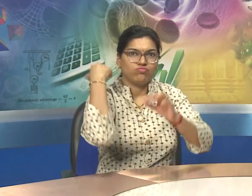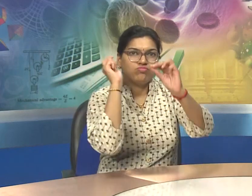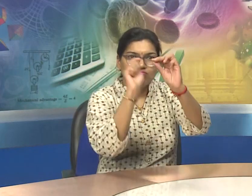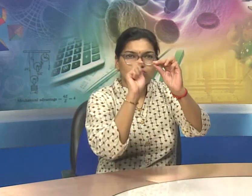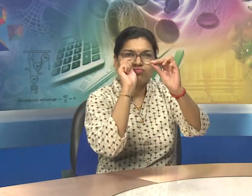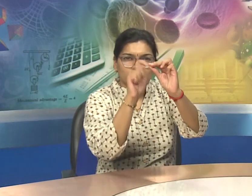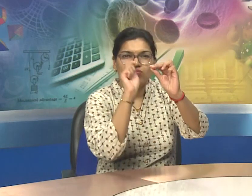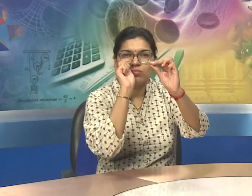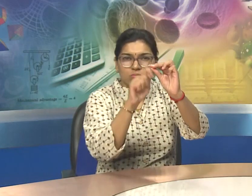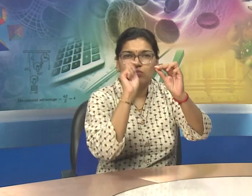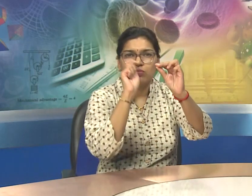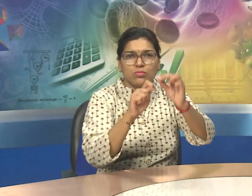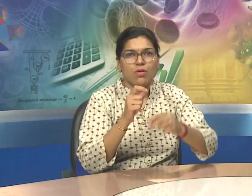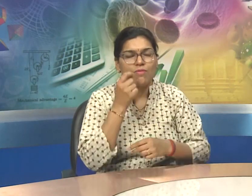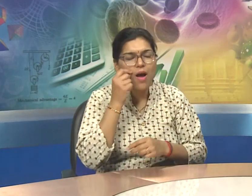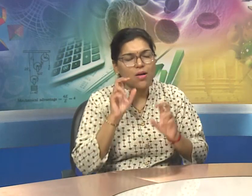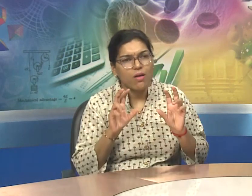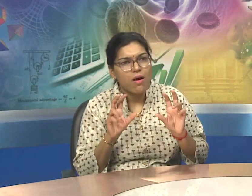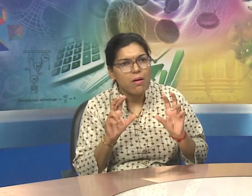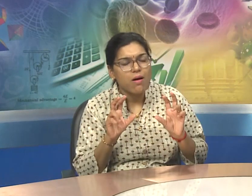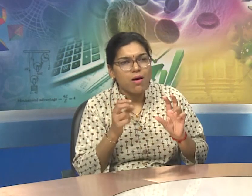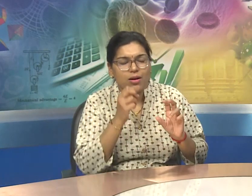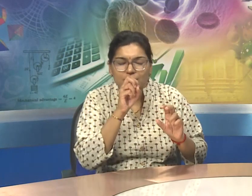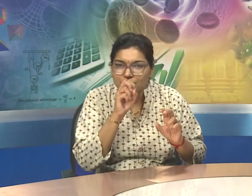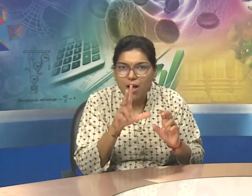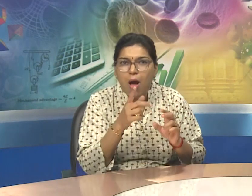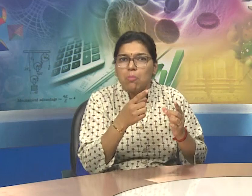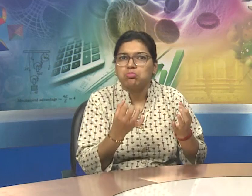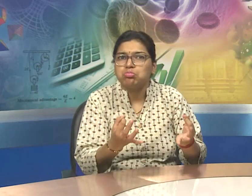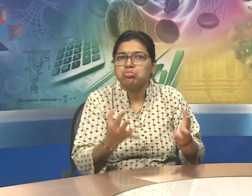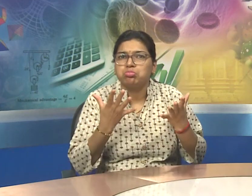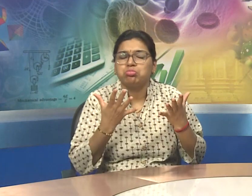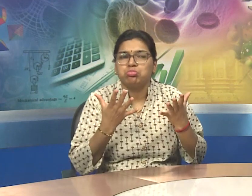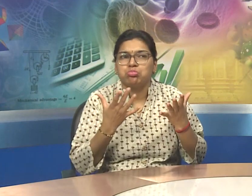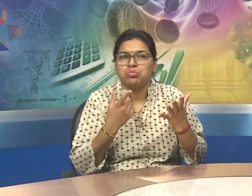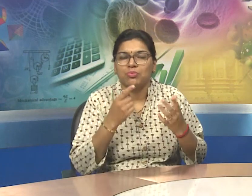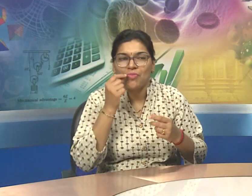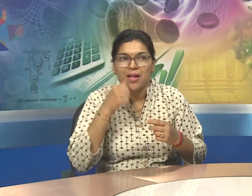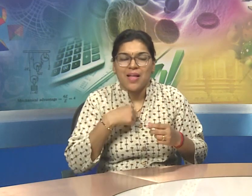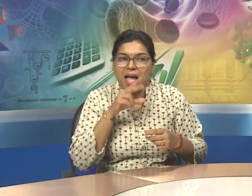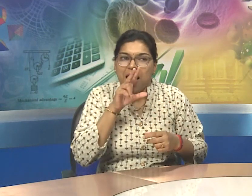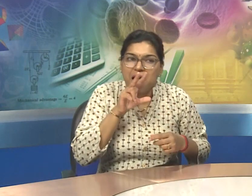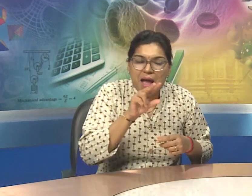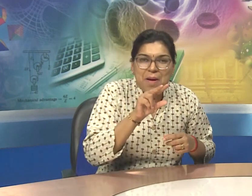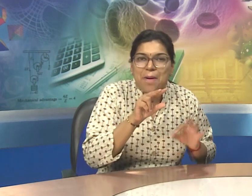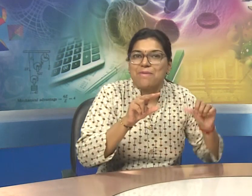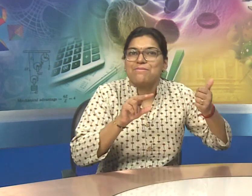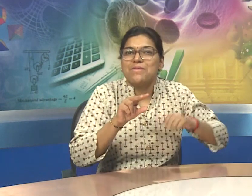but he was looking different from the back. He was about to say, stop the